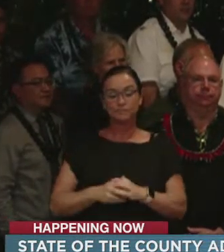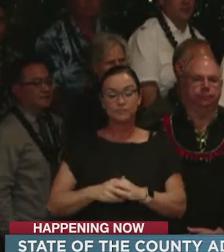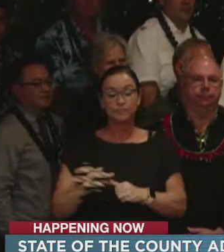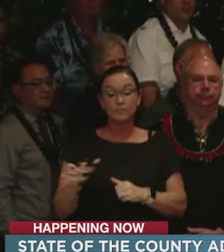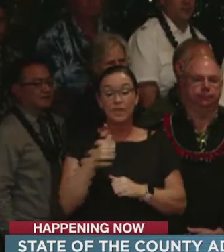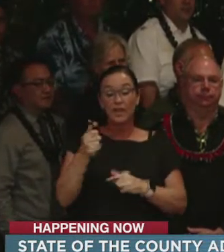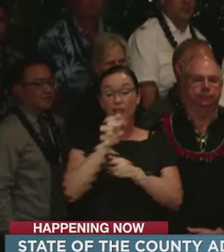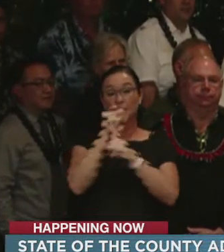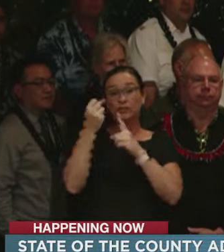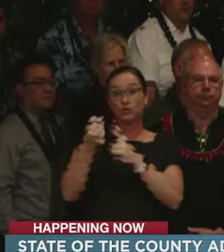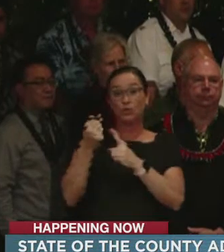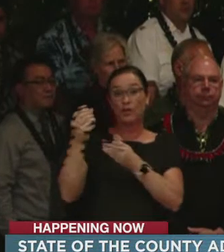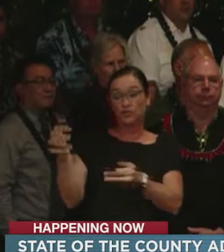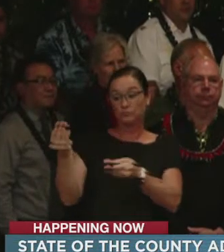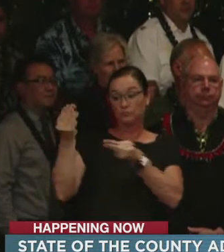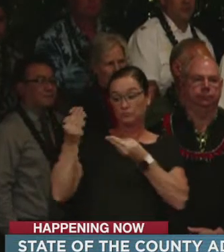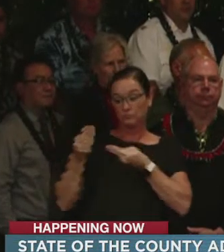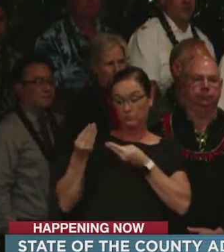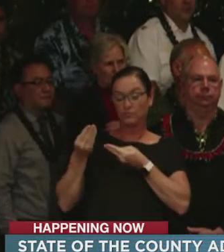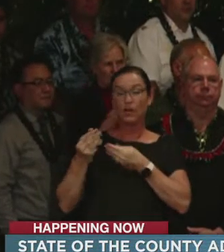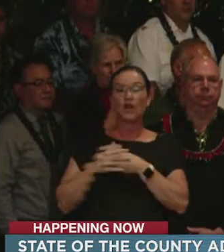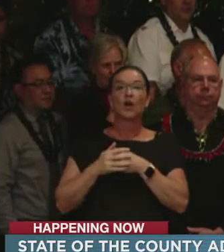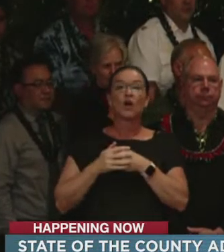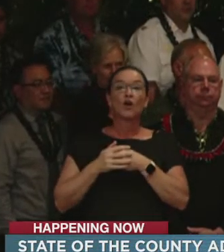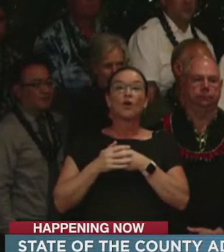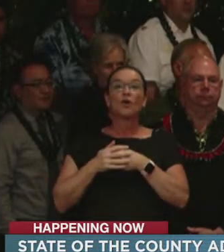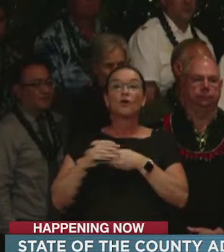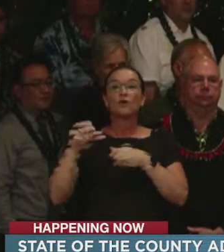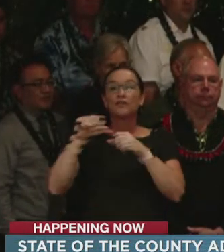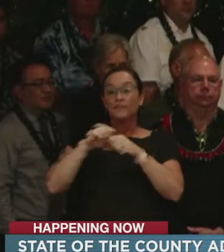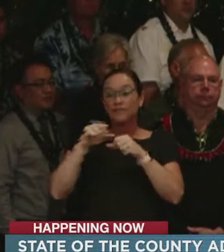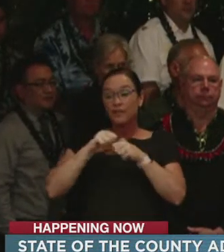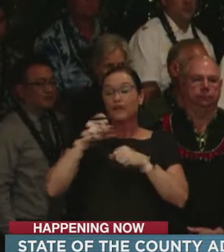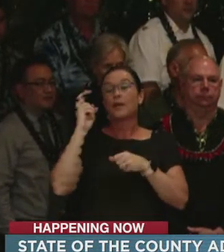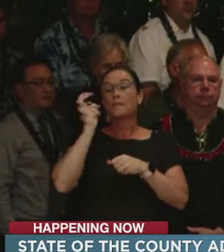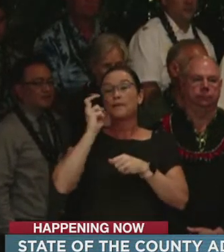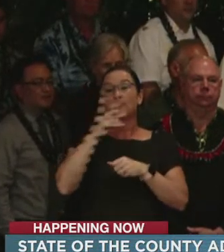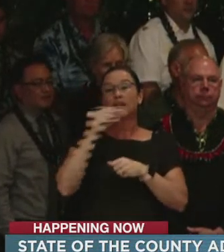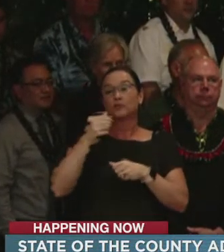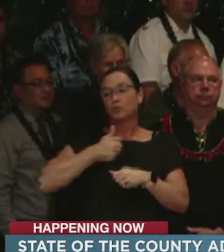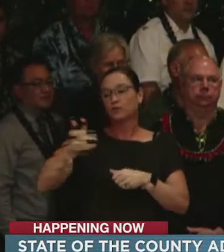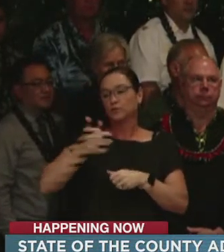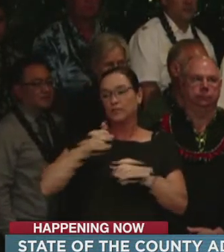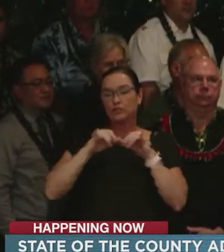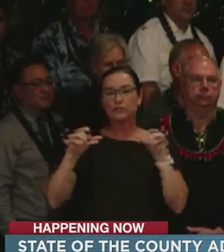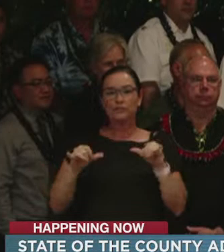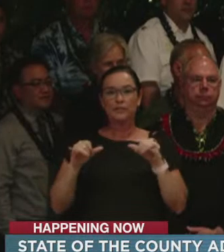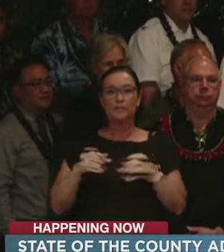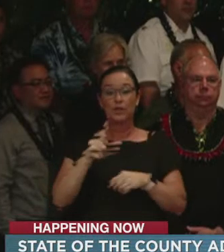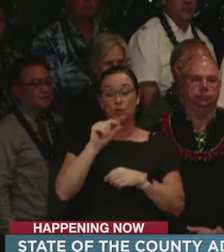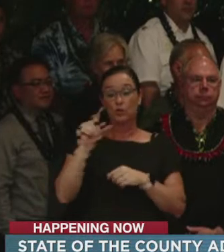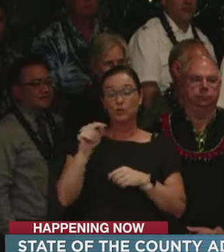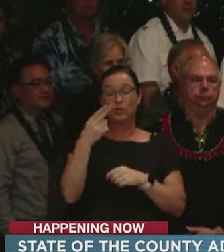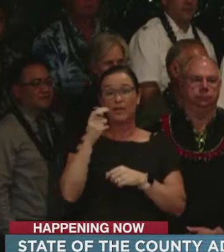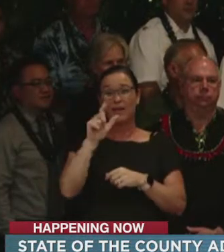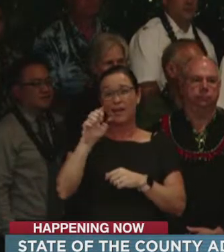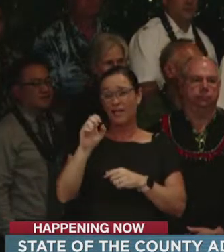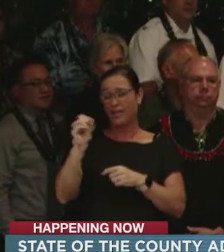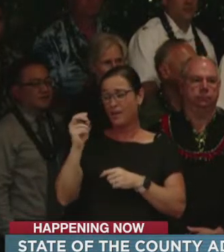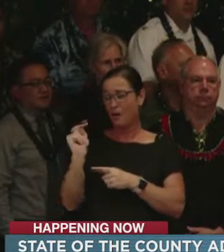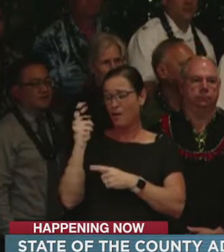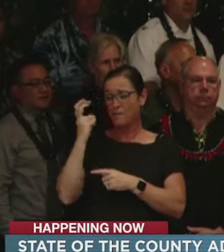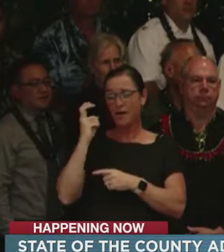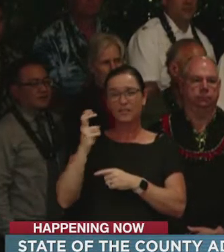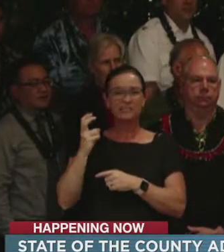when we entered office was a failing bus and transportation system. In 2020, the Helion services were minimal, with